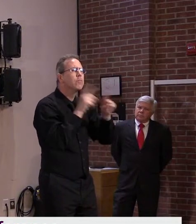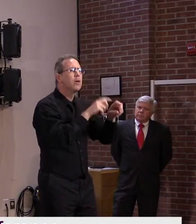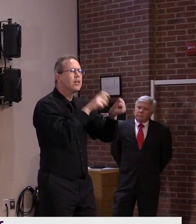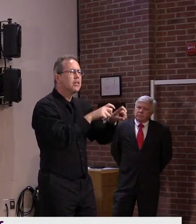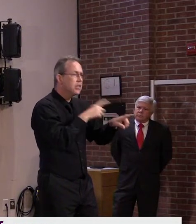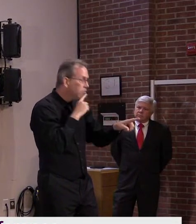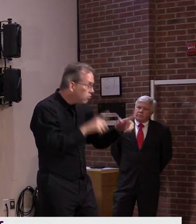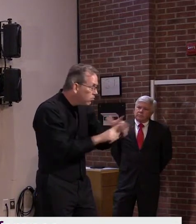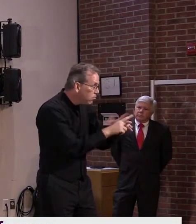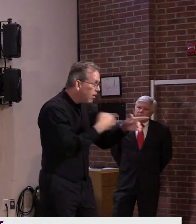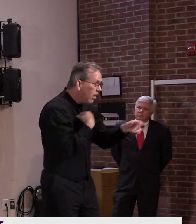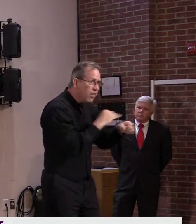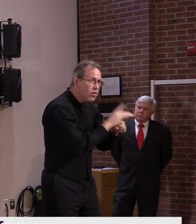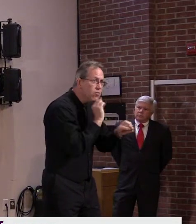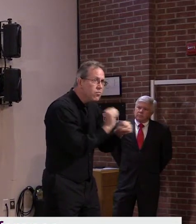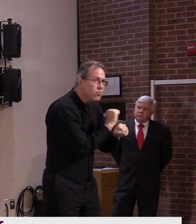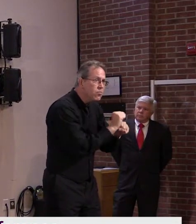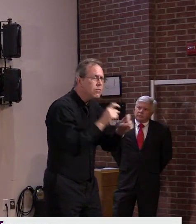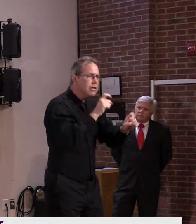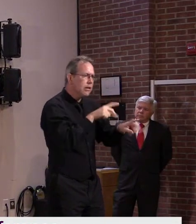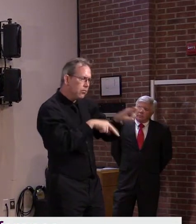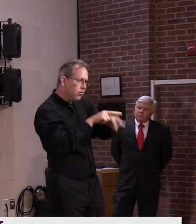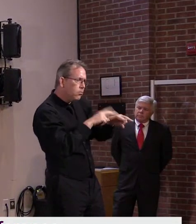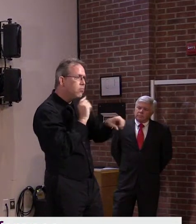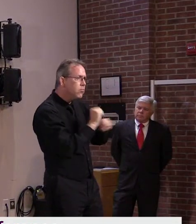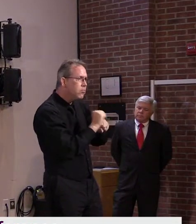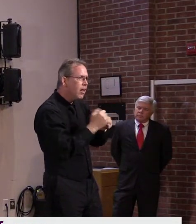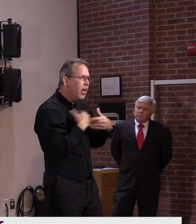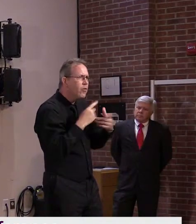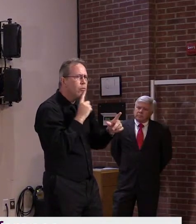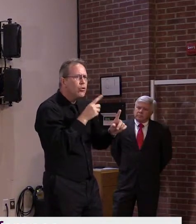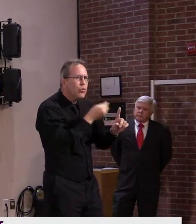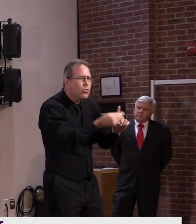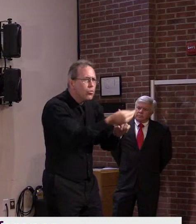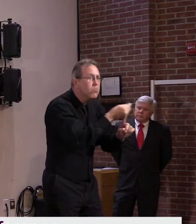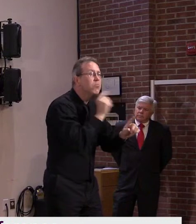very useful in our decision making. Okay, thank you.